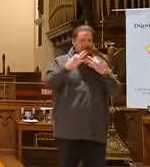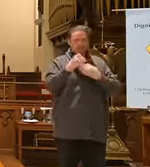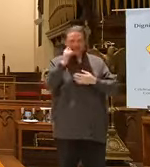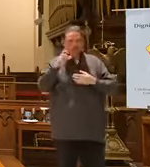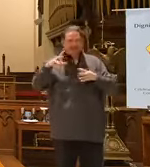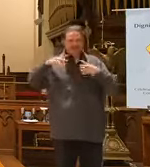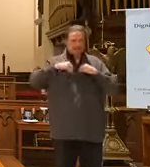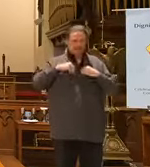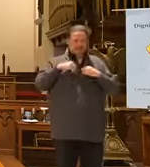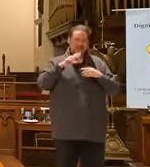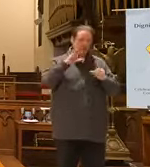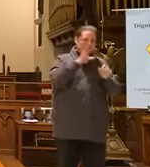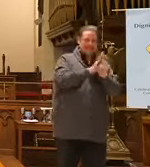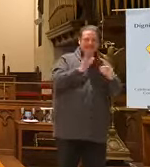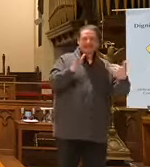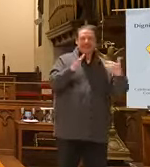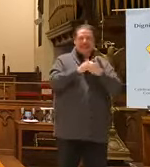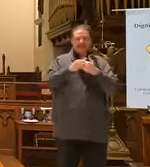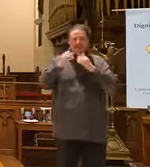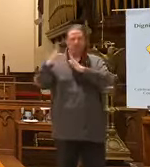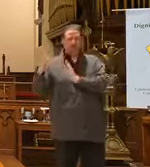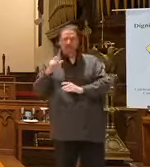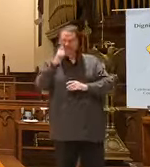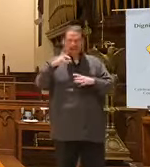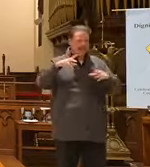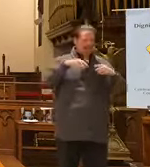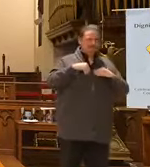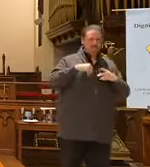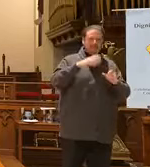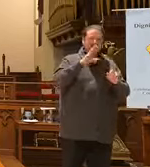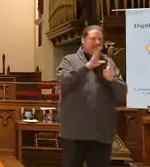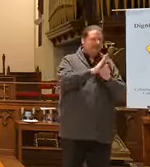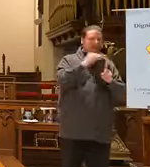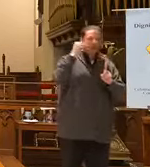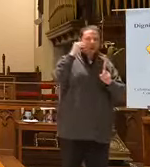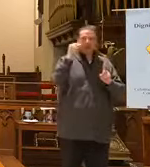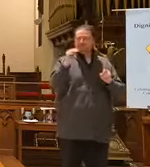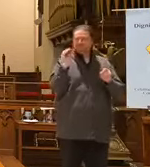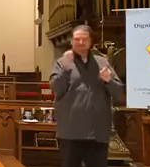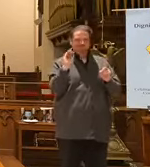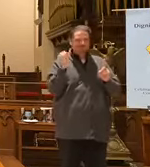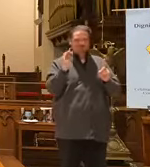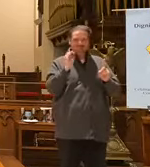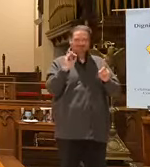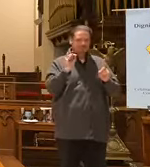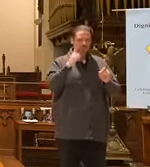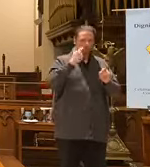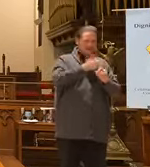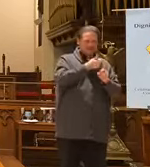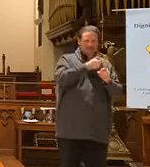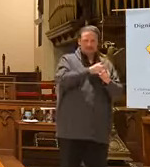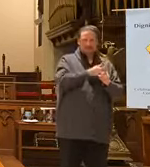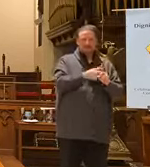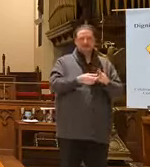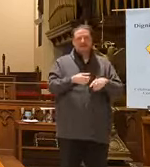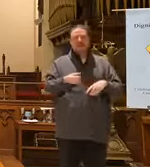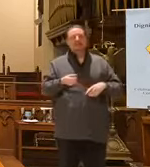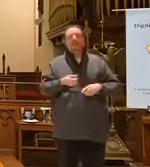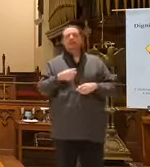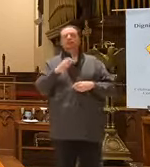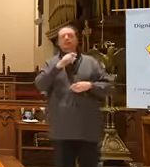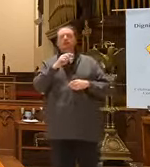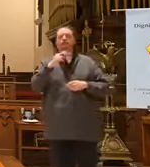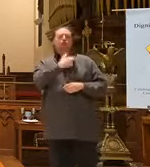and neighbors. He didn't have a home he could call his own, and he was rejected by the